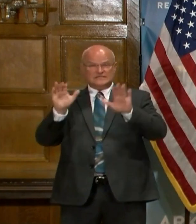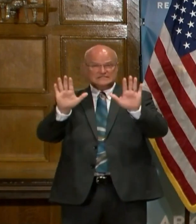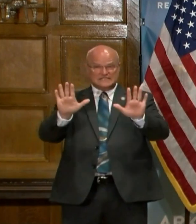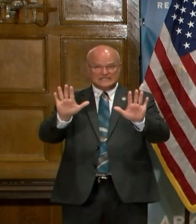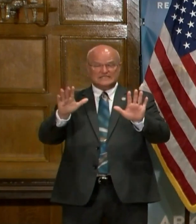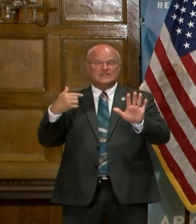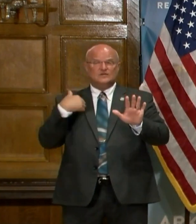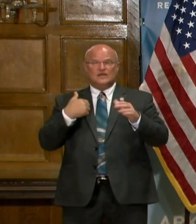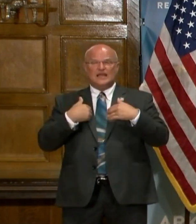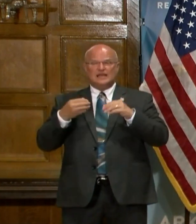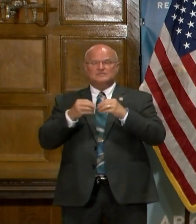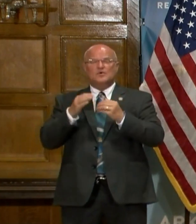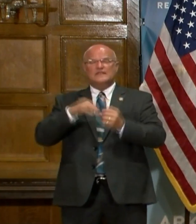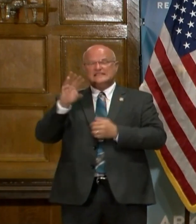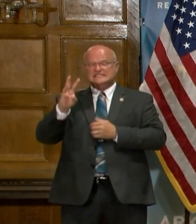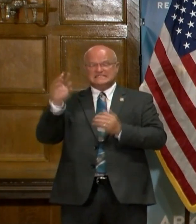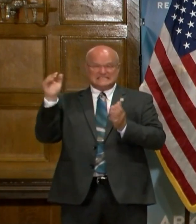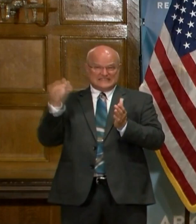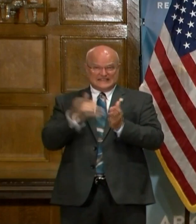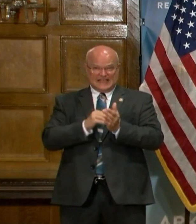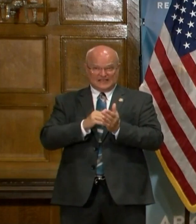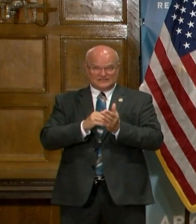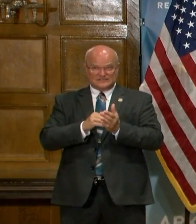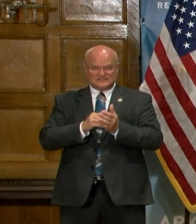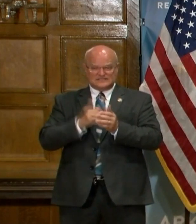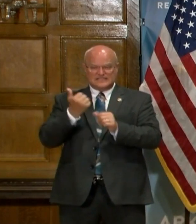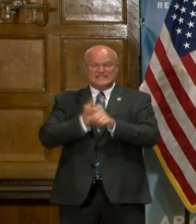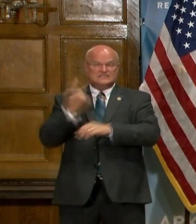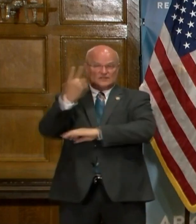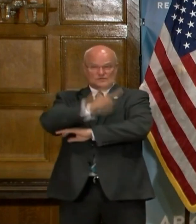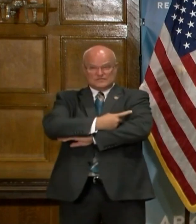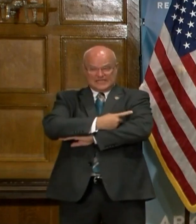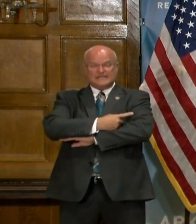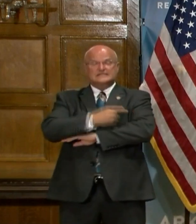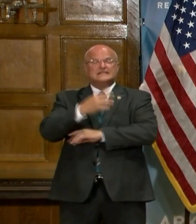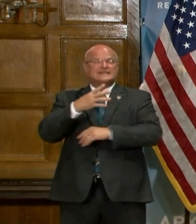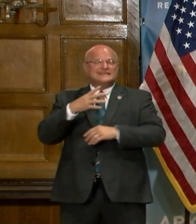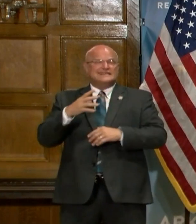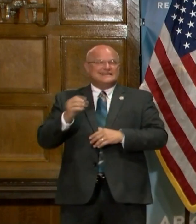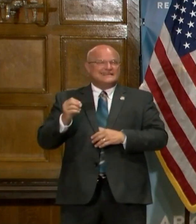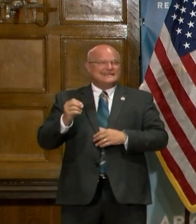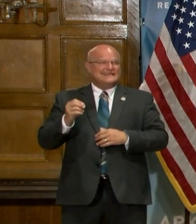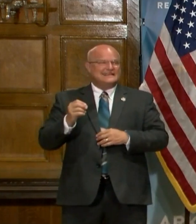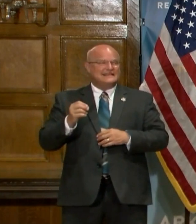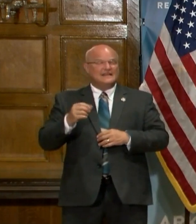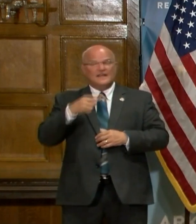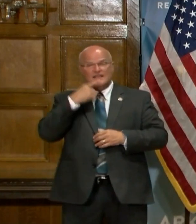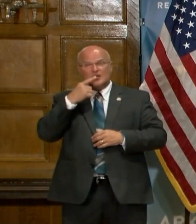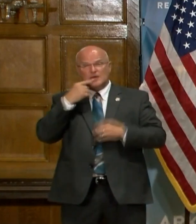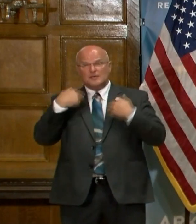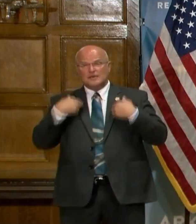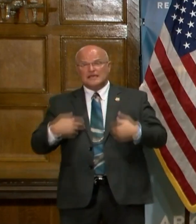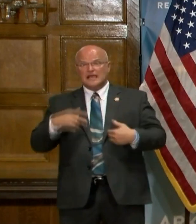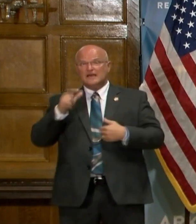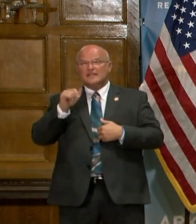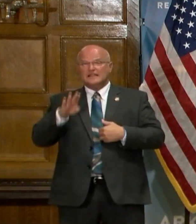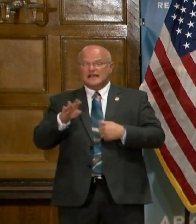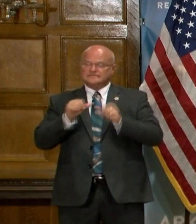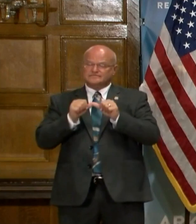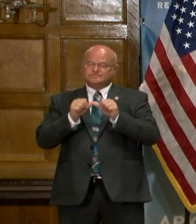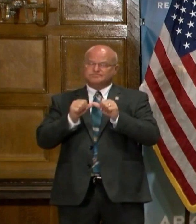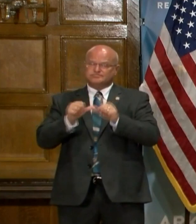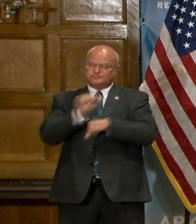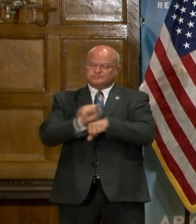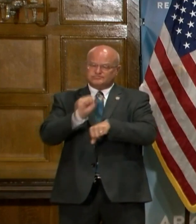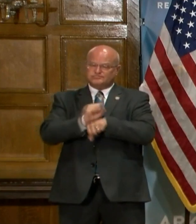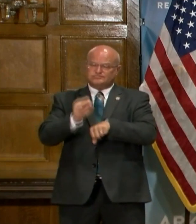Sunday, we each had over 6,000 each of those days, and the Public Health Lab has consistently